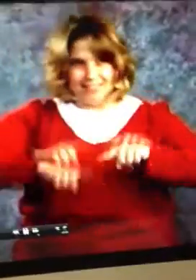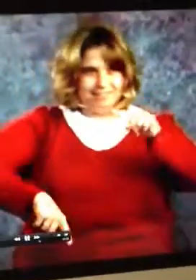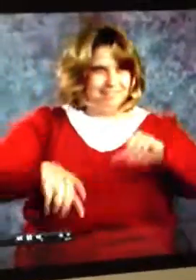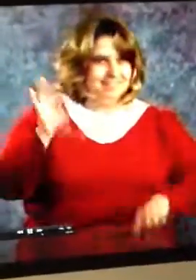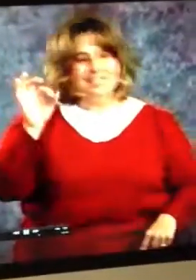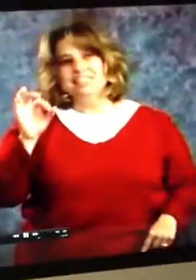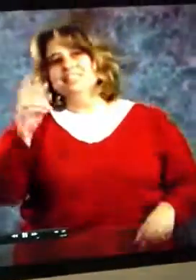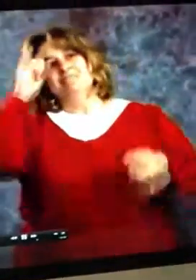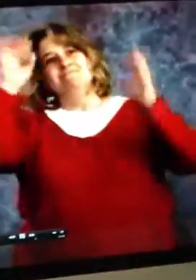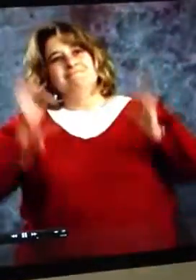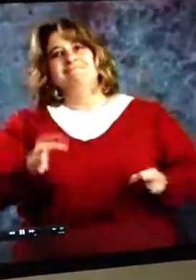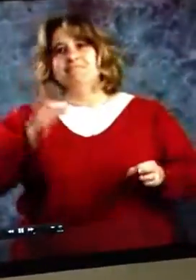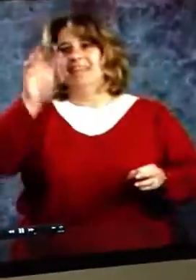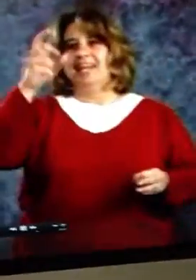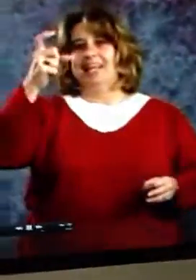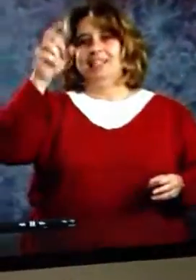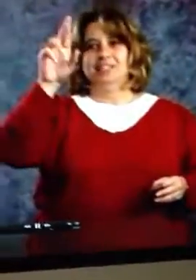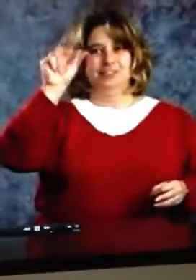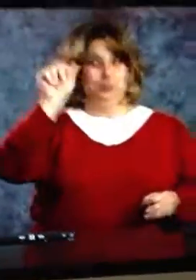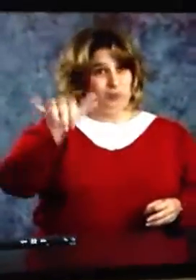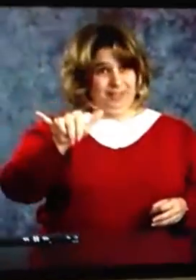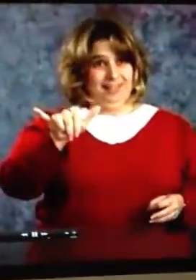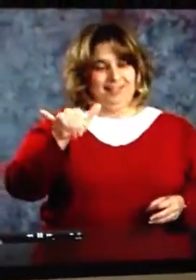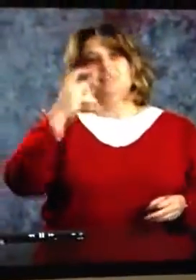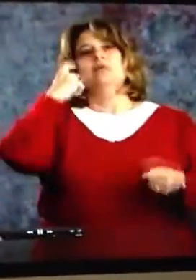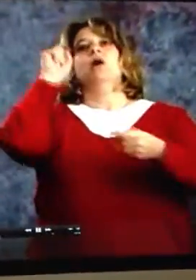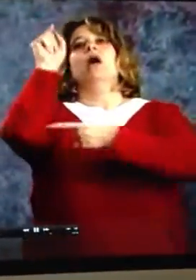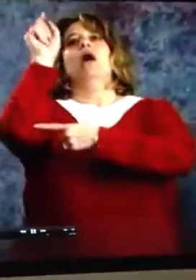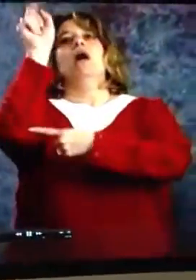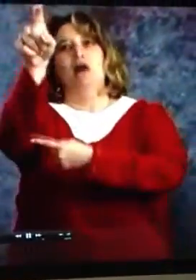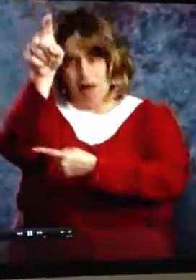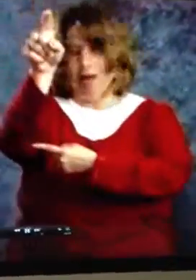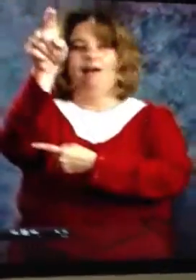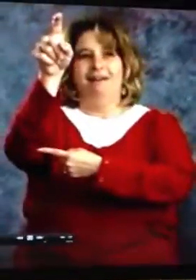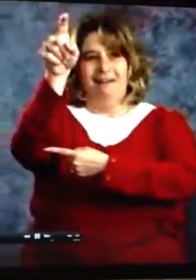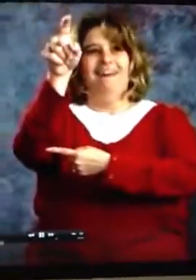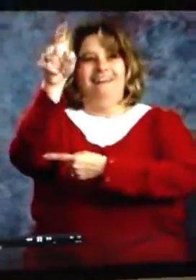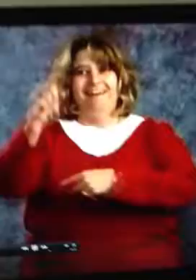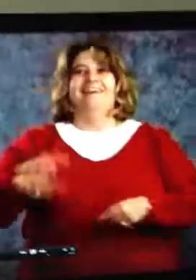anything. So they decided to give him an x-ray.